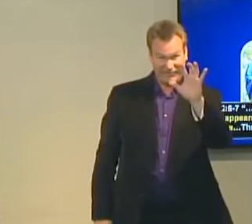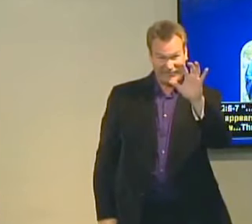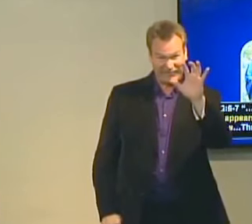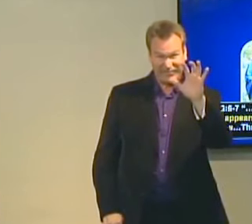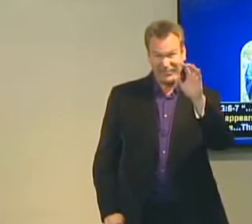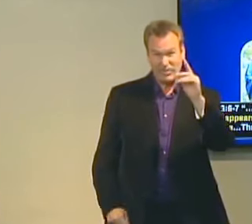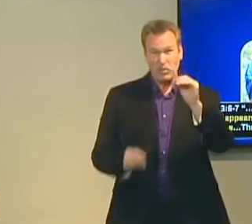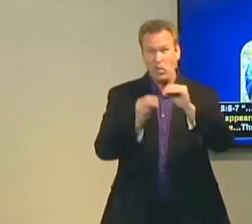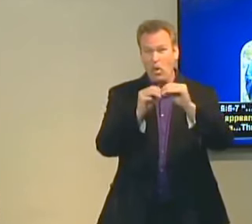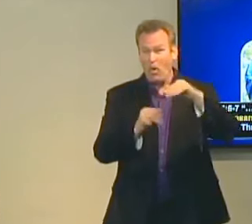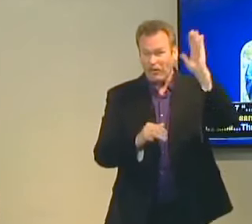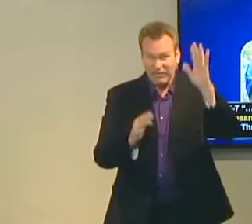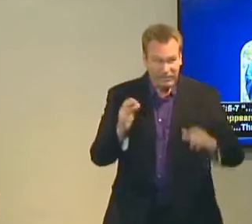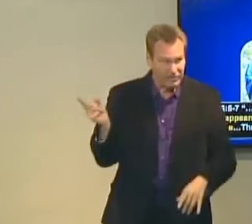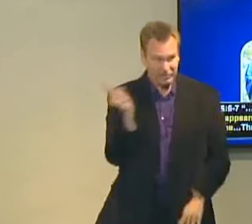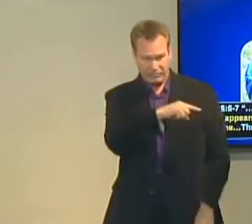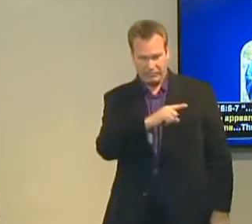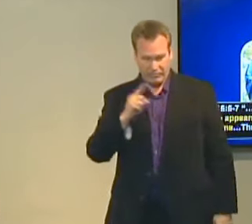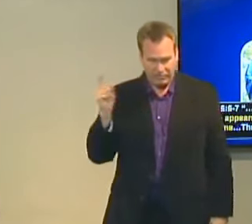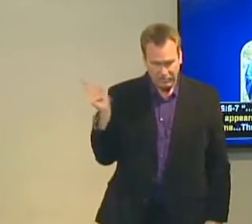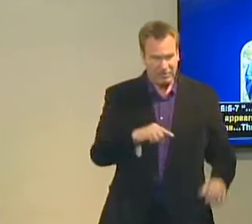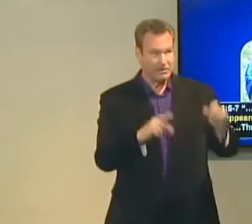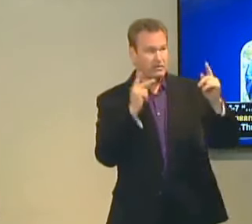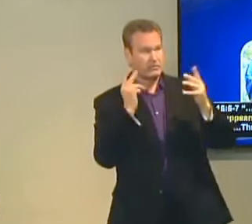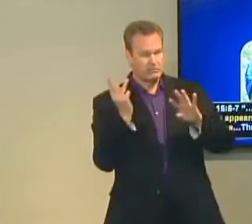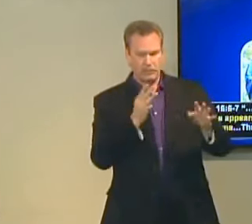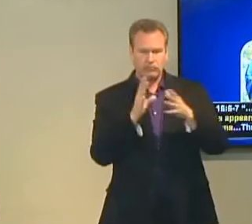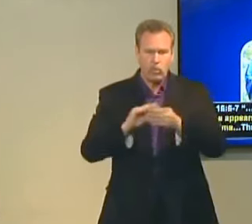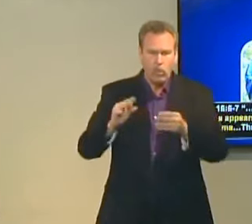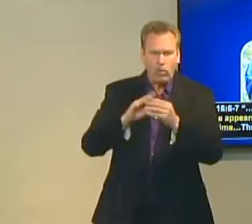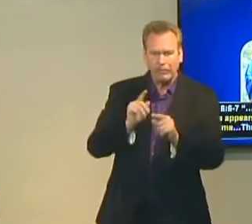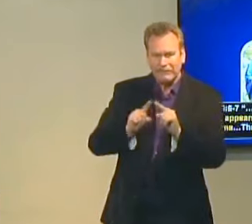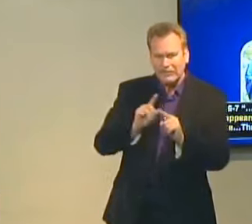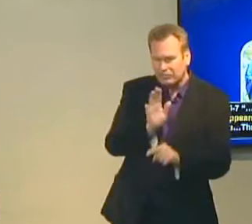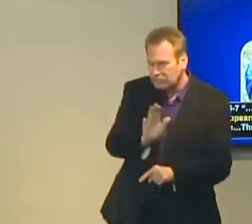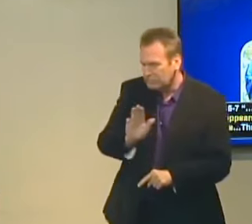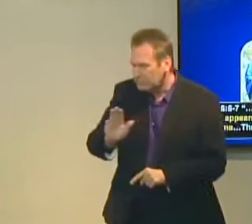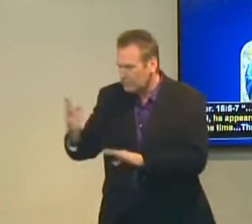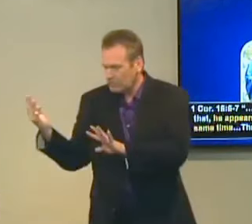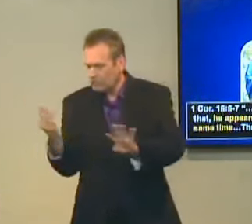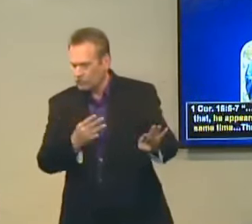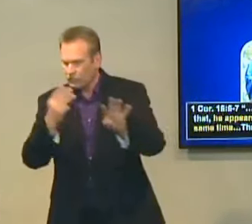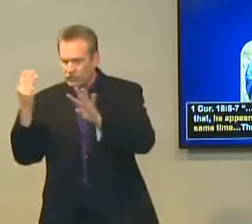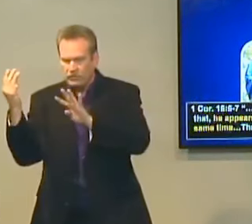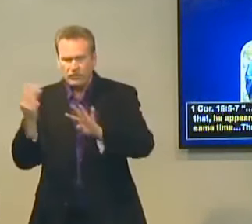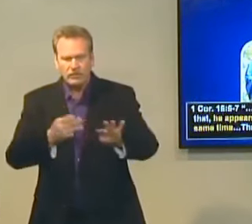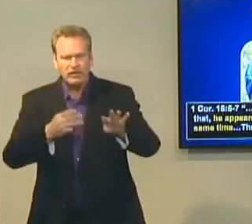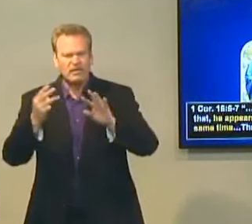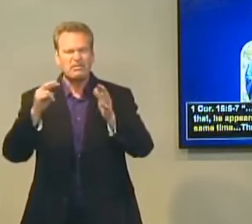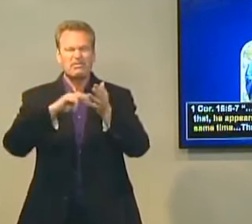Now. Over 500 people. Who come here. tell stories. Of how they had seen him.